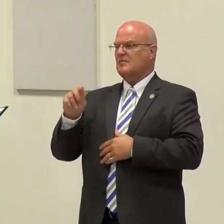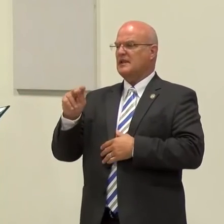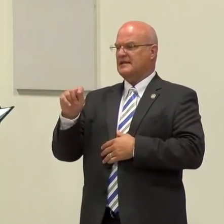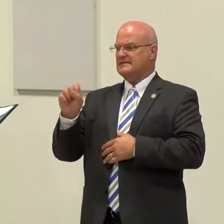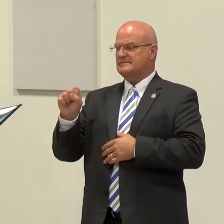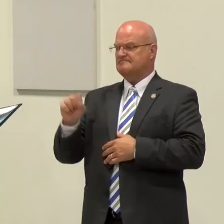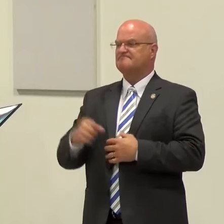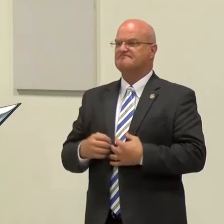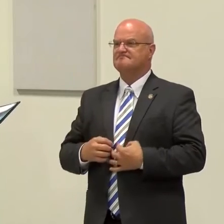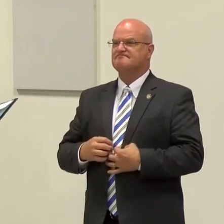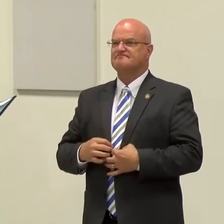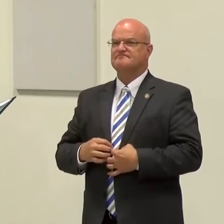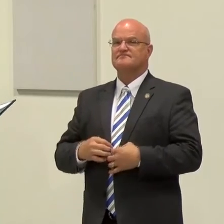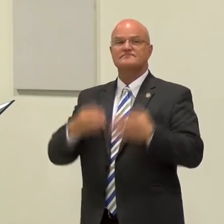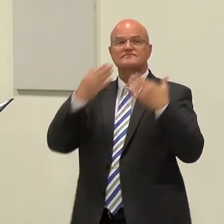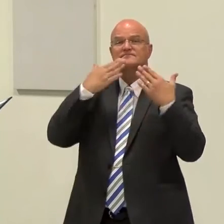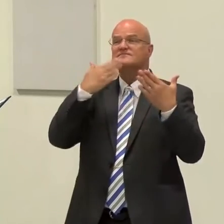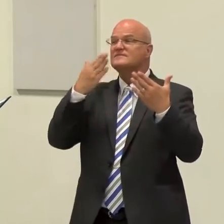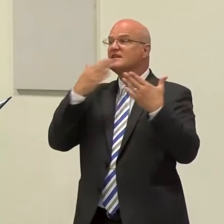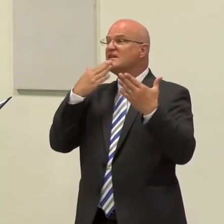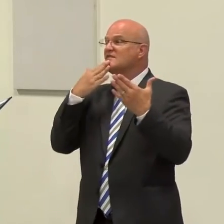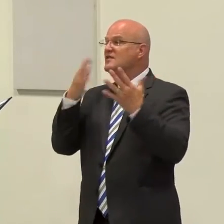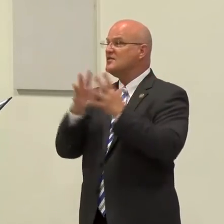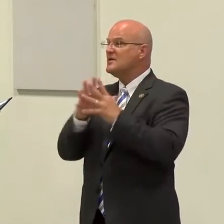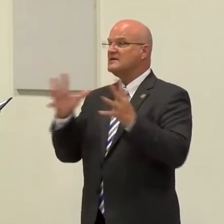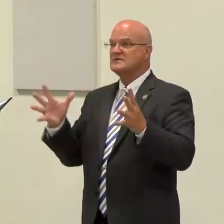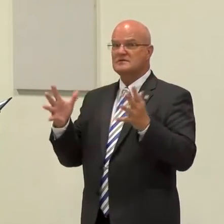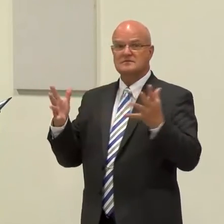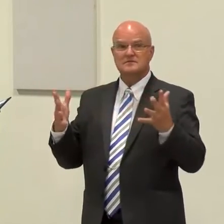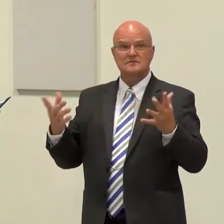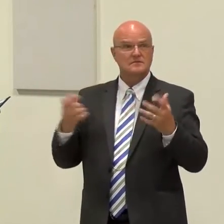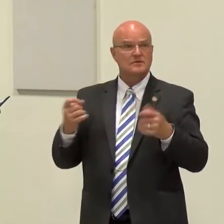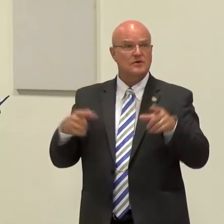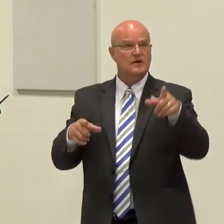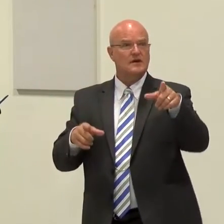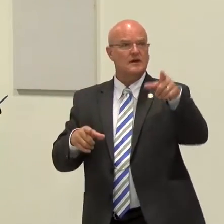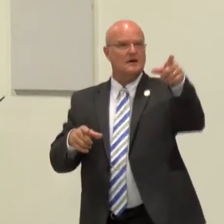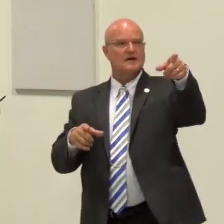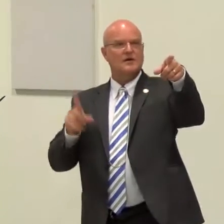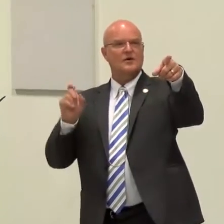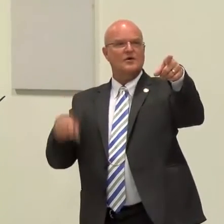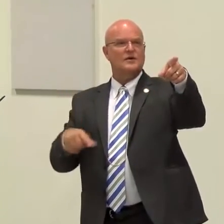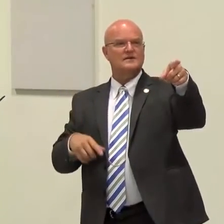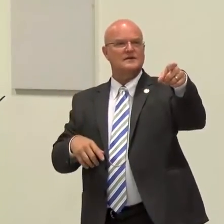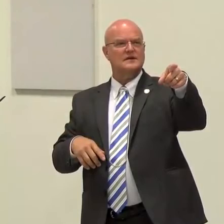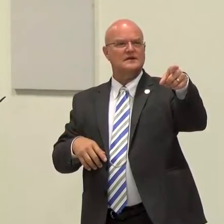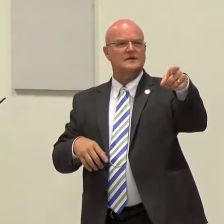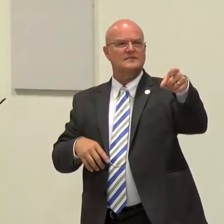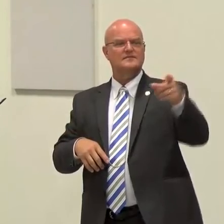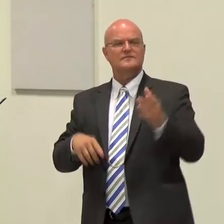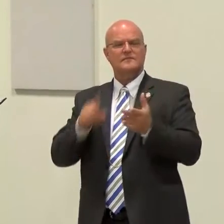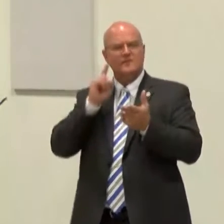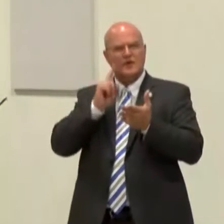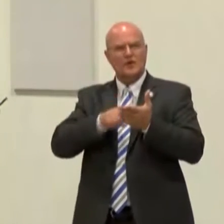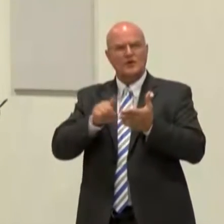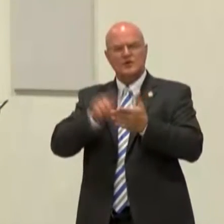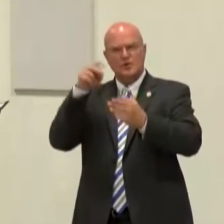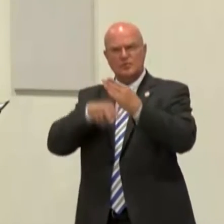area. Thank you all. Was that a question back here? I do have a question about research